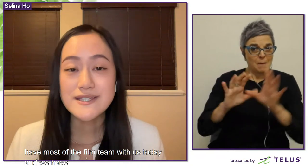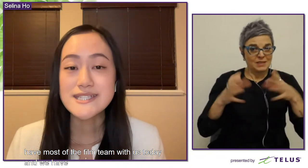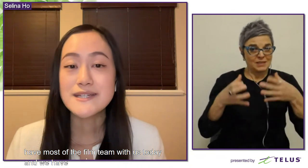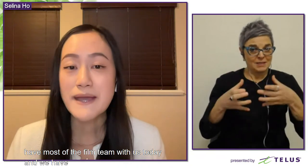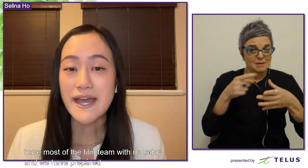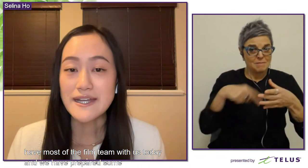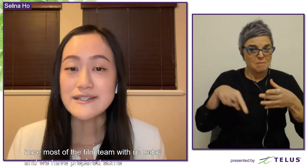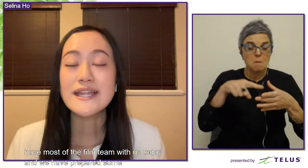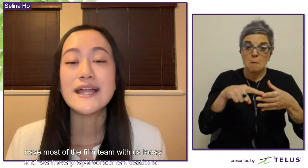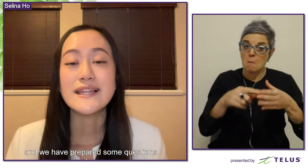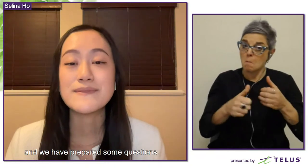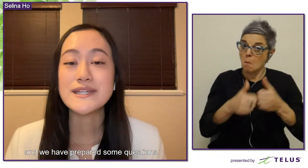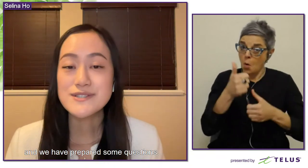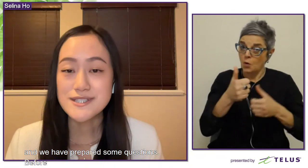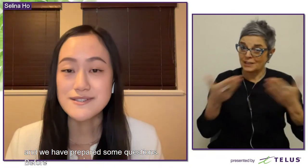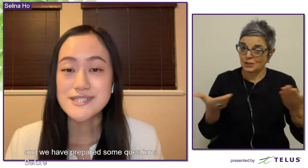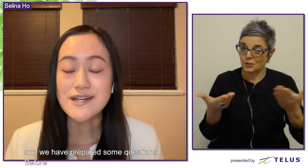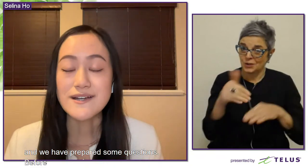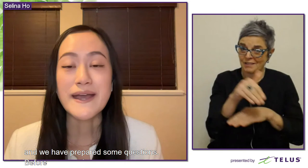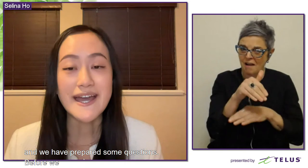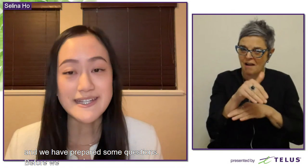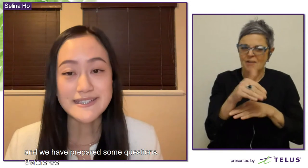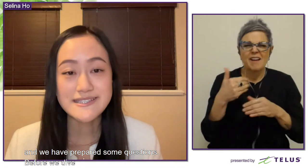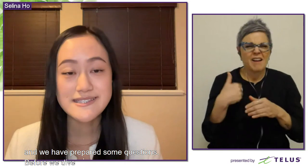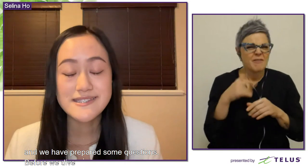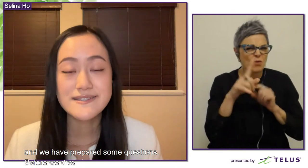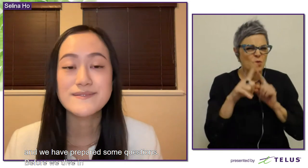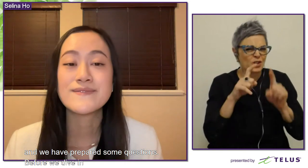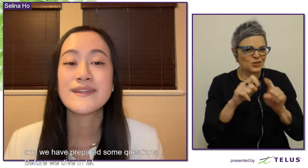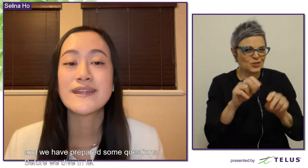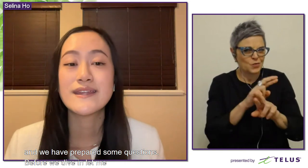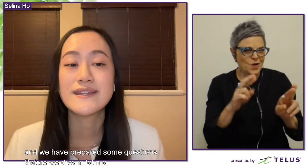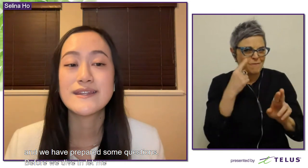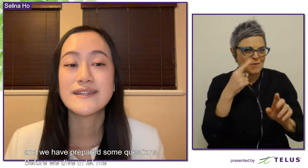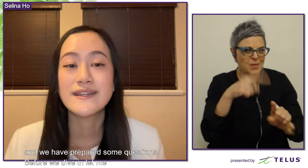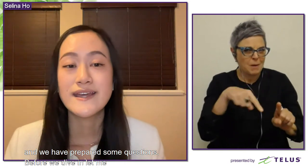Before we dive into the panel, let me introduce our panelists.